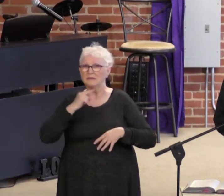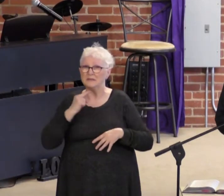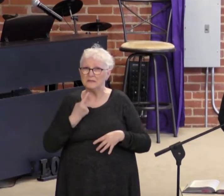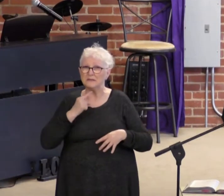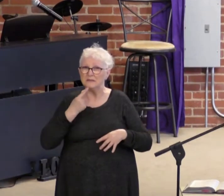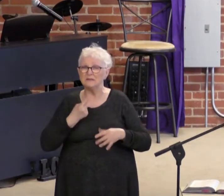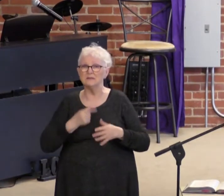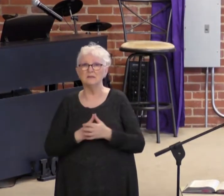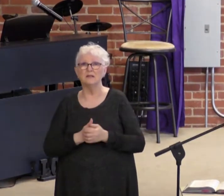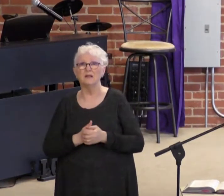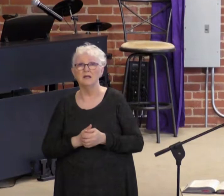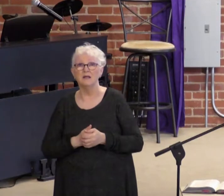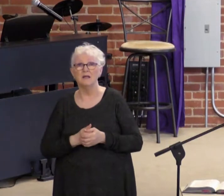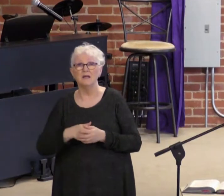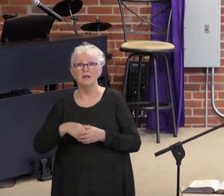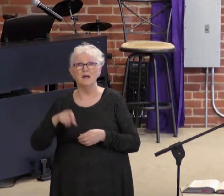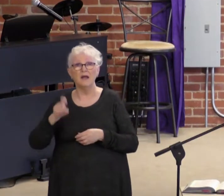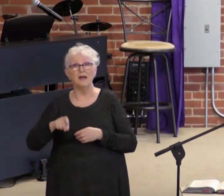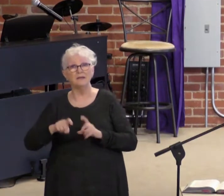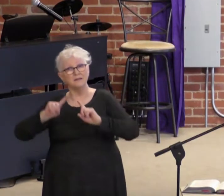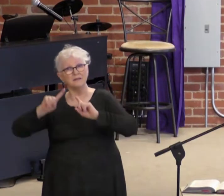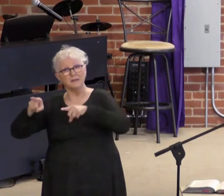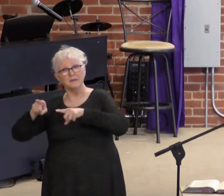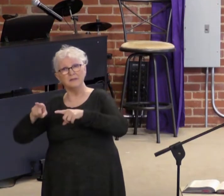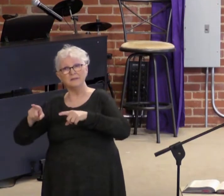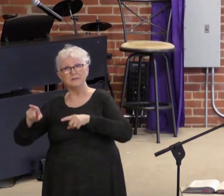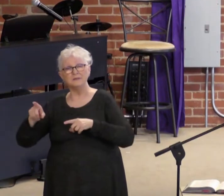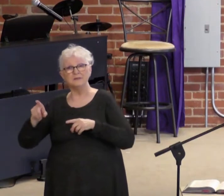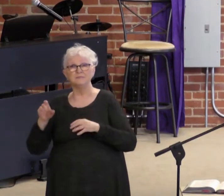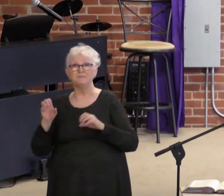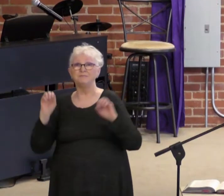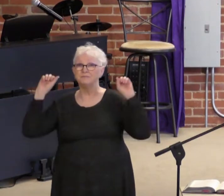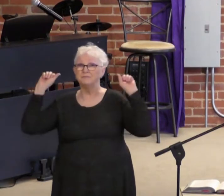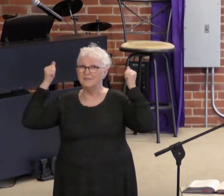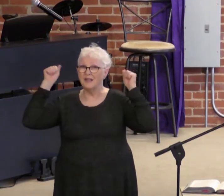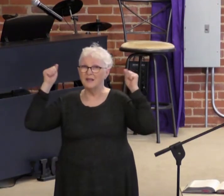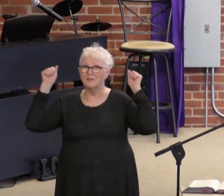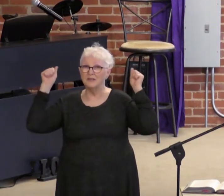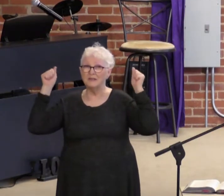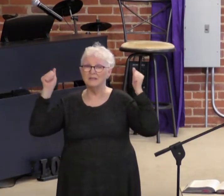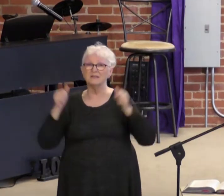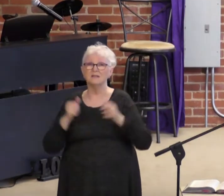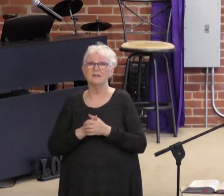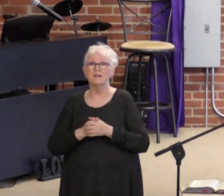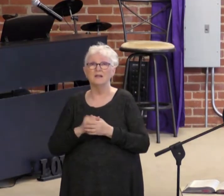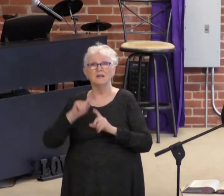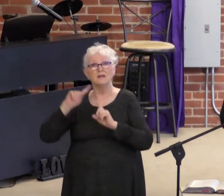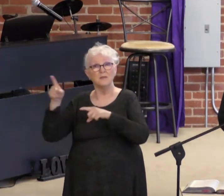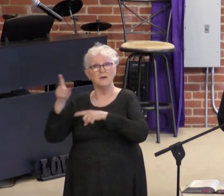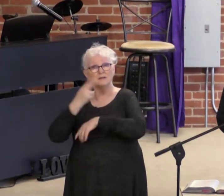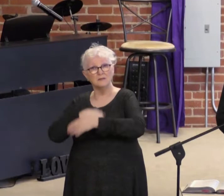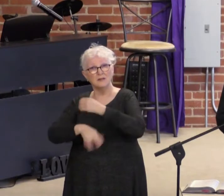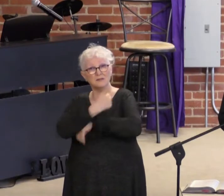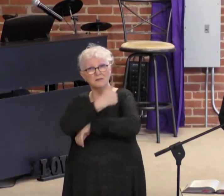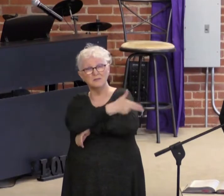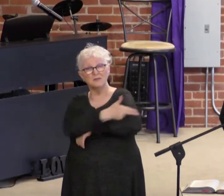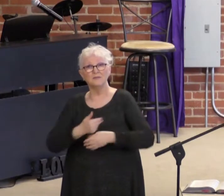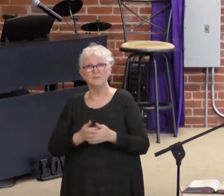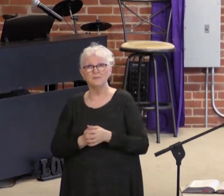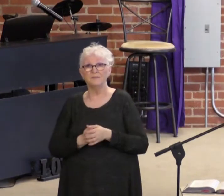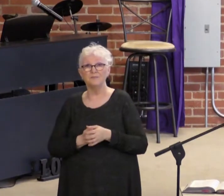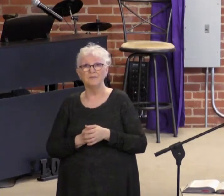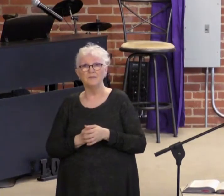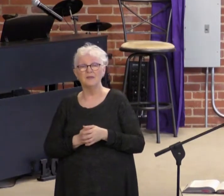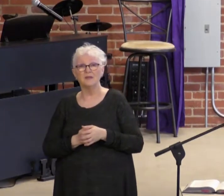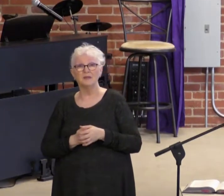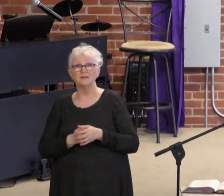room in an ambulance because of the blisters and the bleeding just cannot be healed. And so we have all of